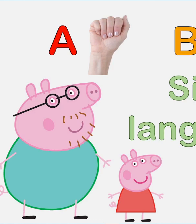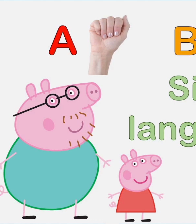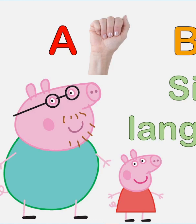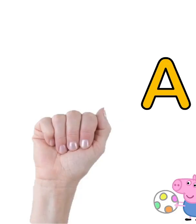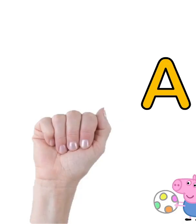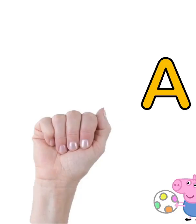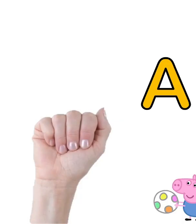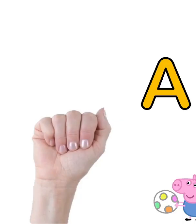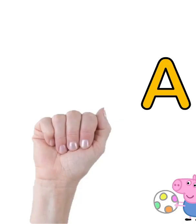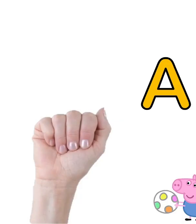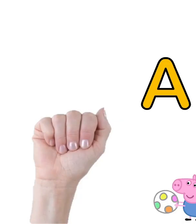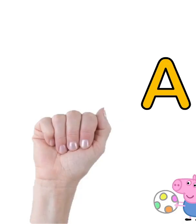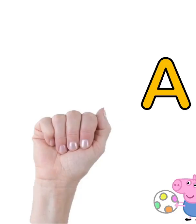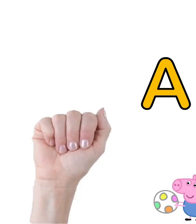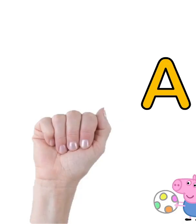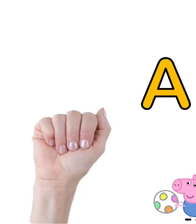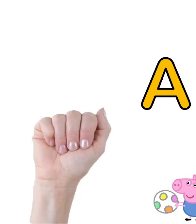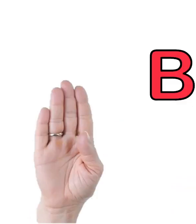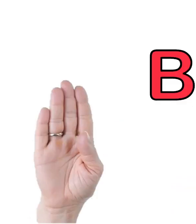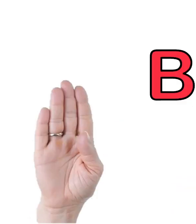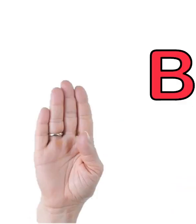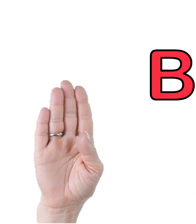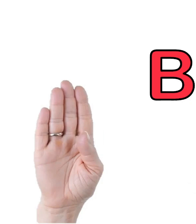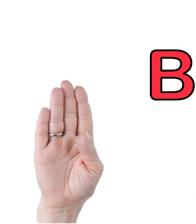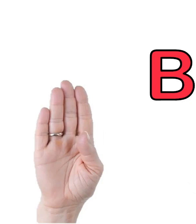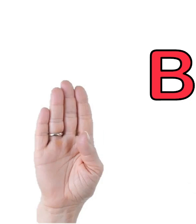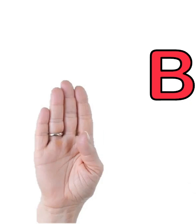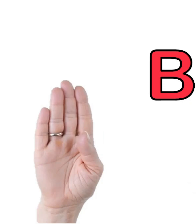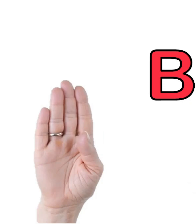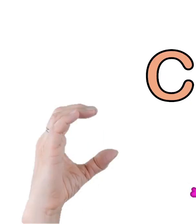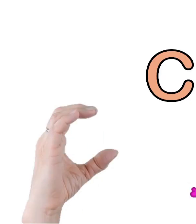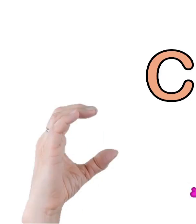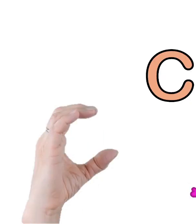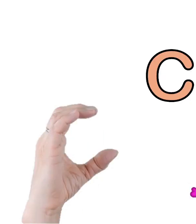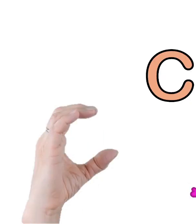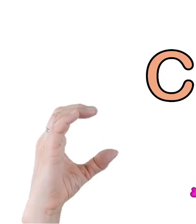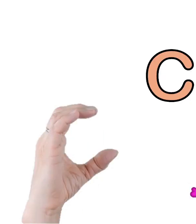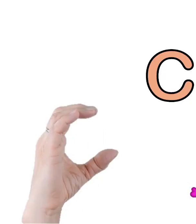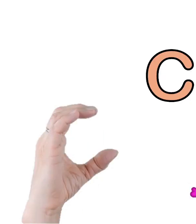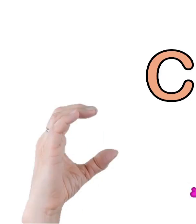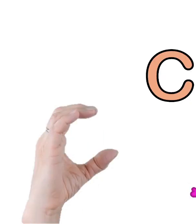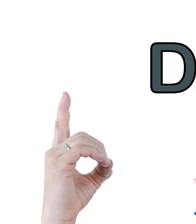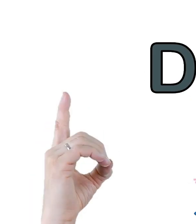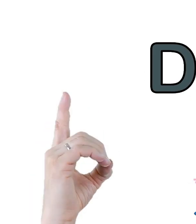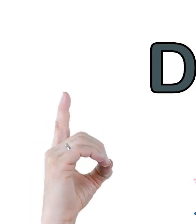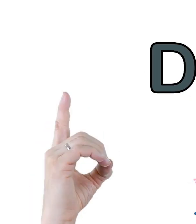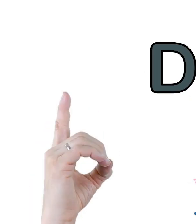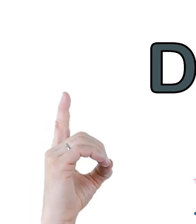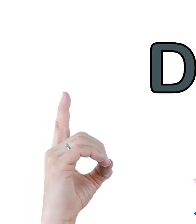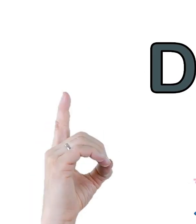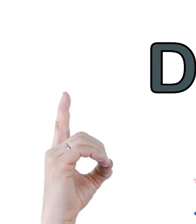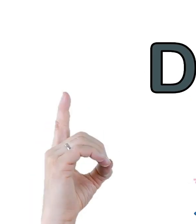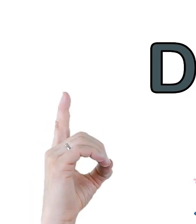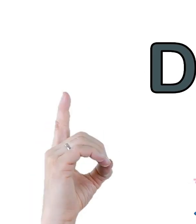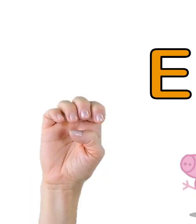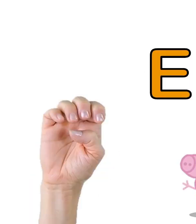A, B, C, C, E,